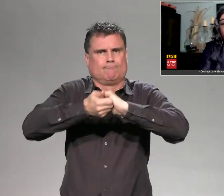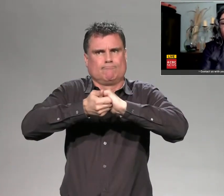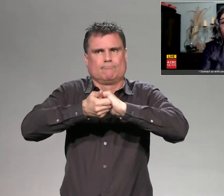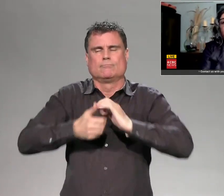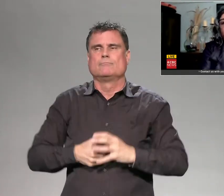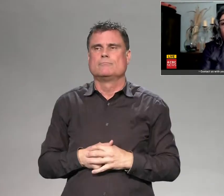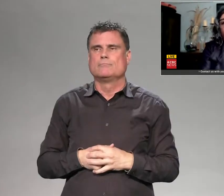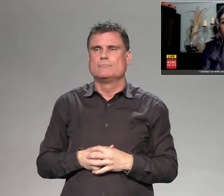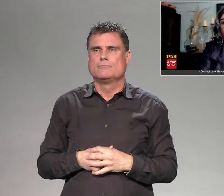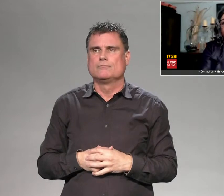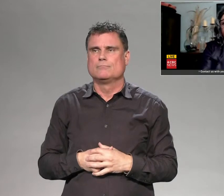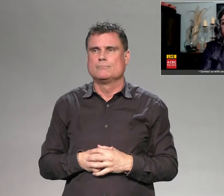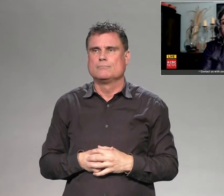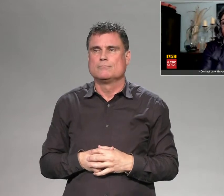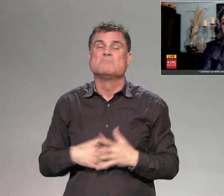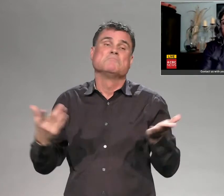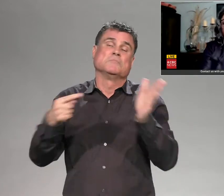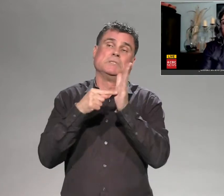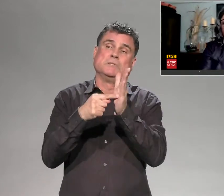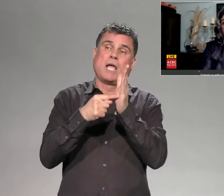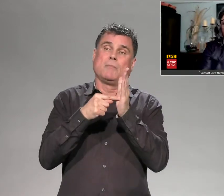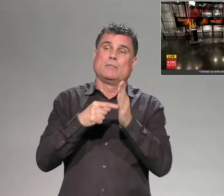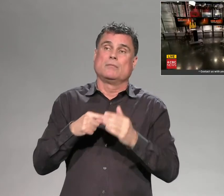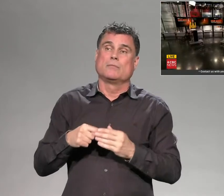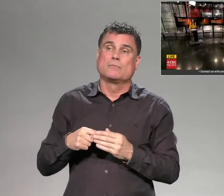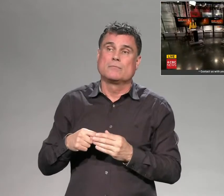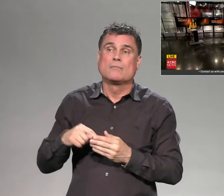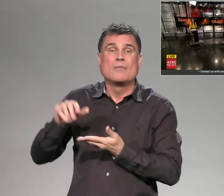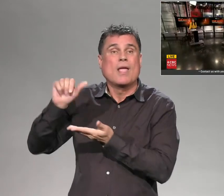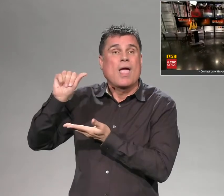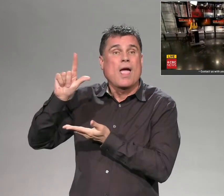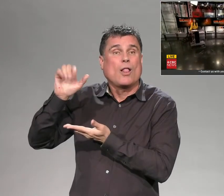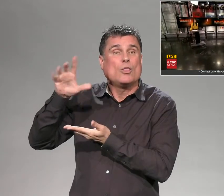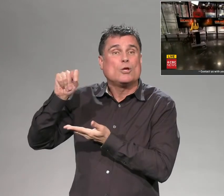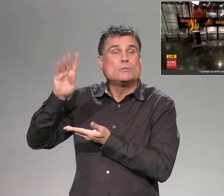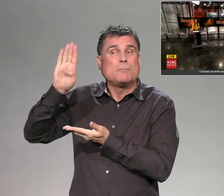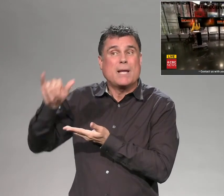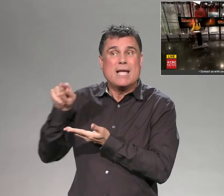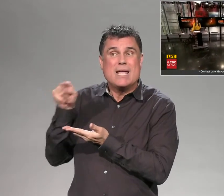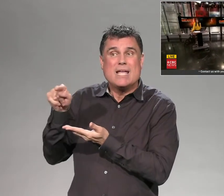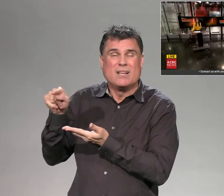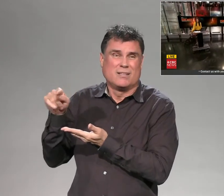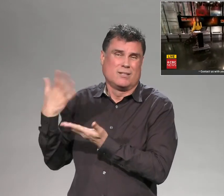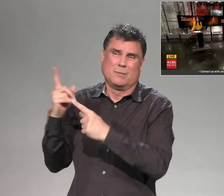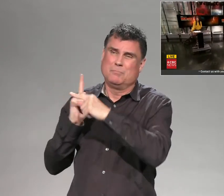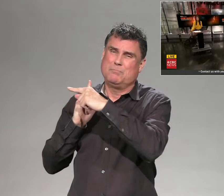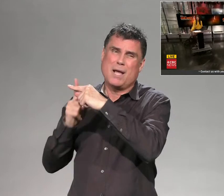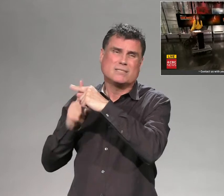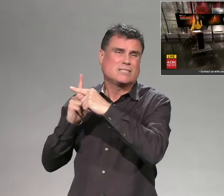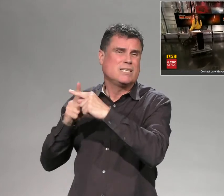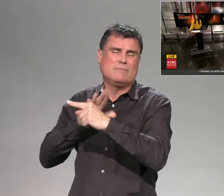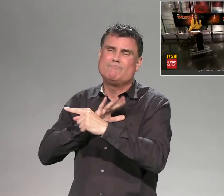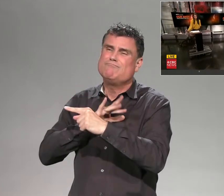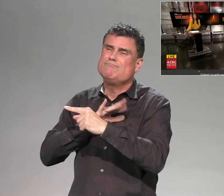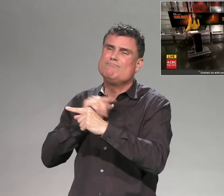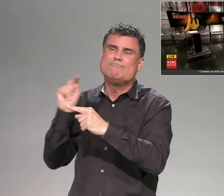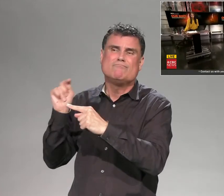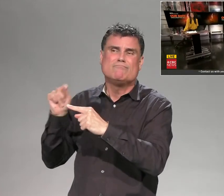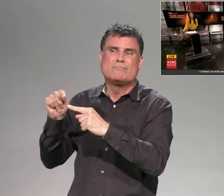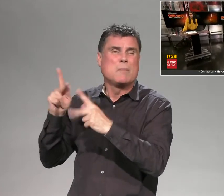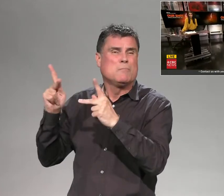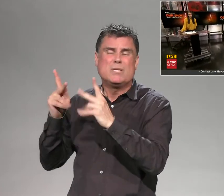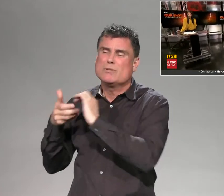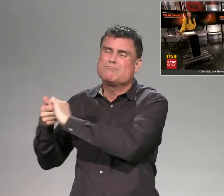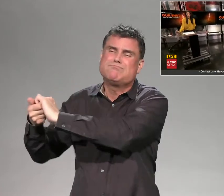positive experience for everyone. Okay, thank you, Dr. McDonald. We want to go to a question now from the phones. Diane in Surrey has a